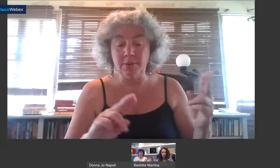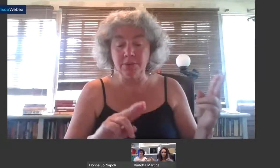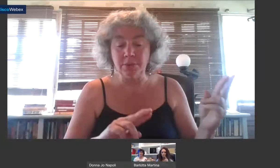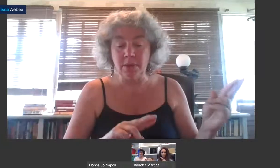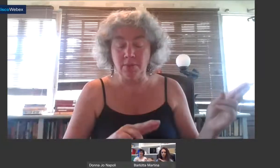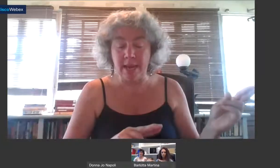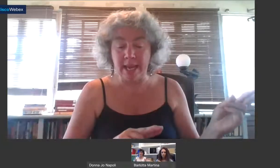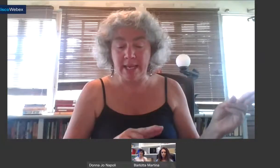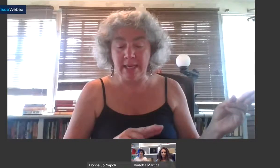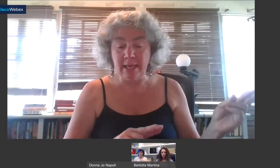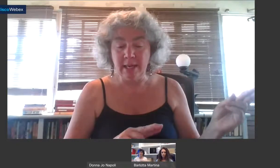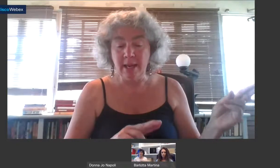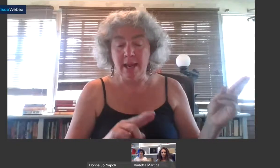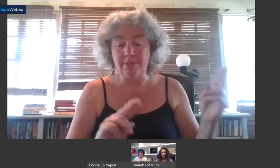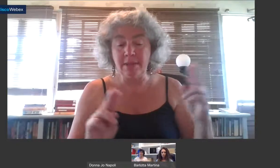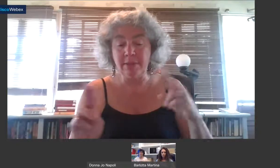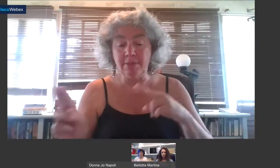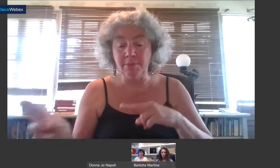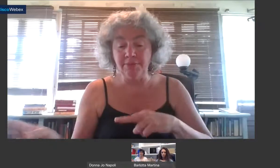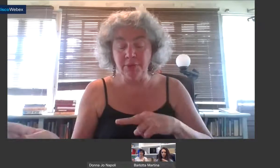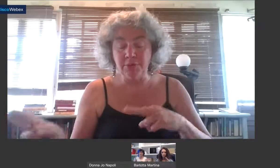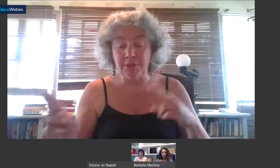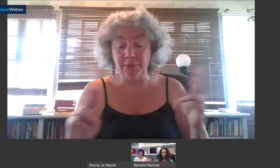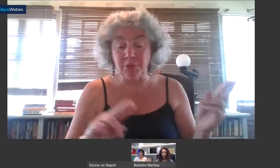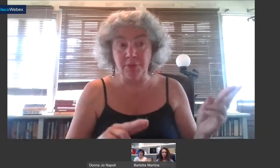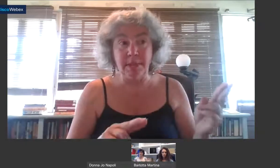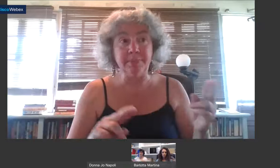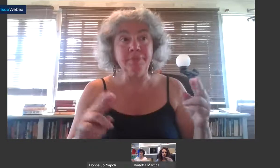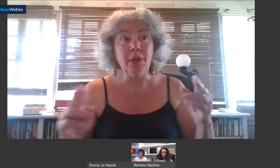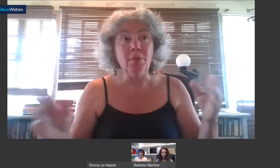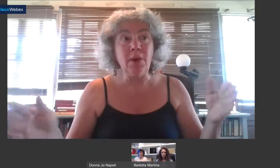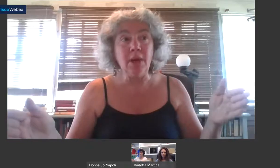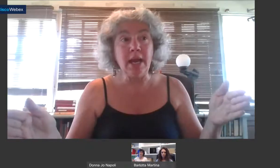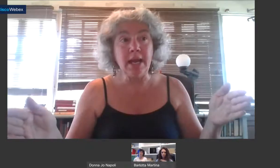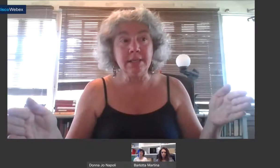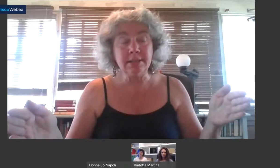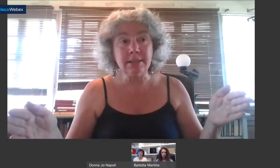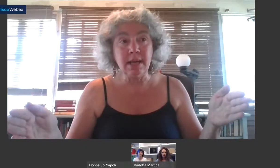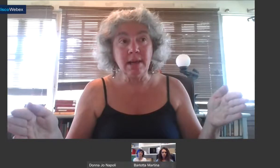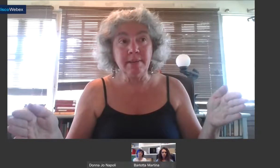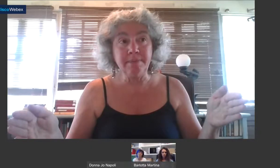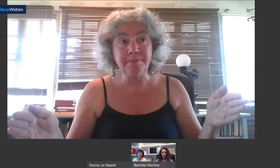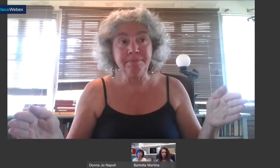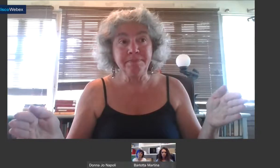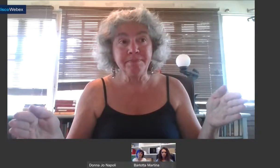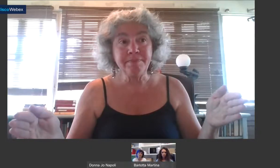goes away, and then they reverse what they're doing. Whereas